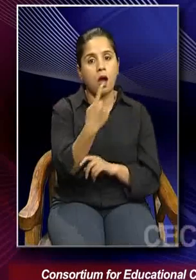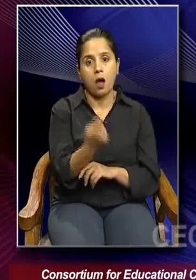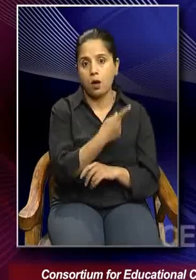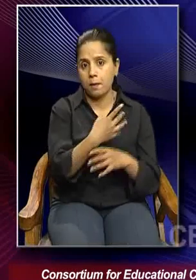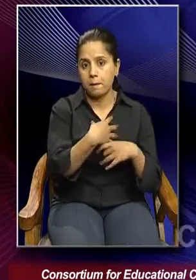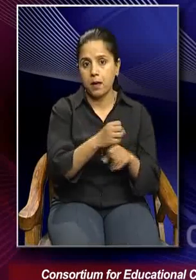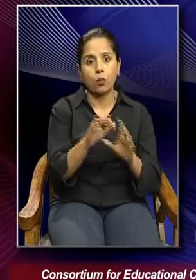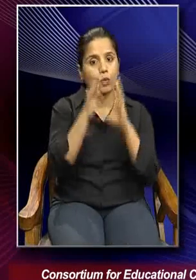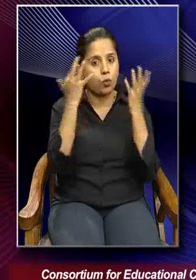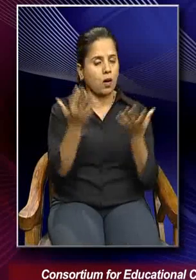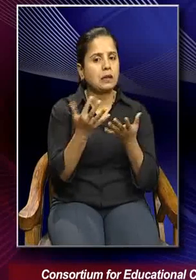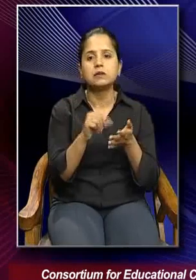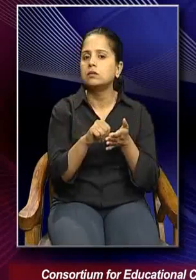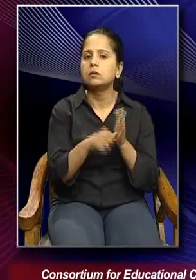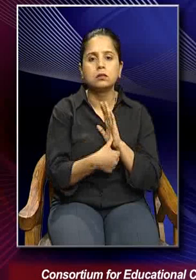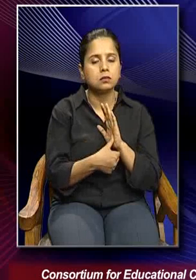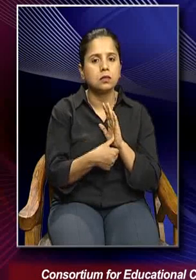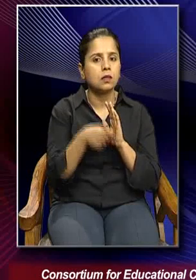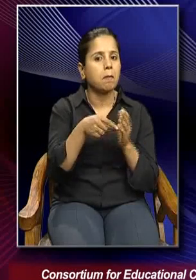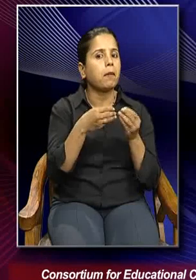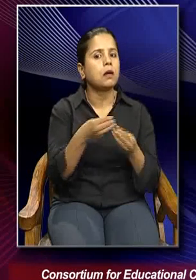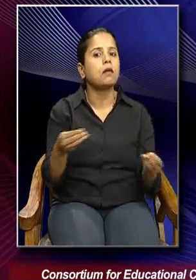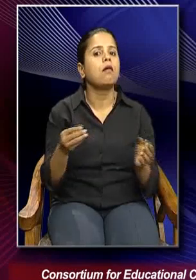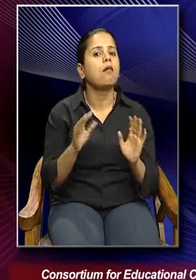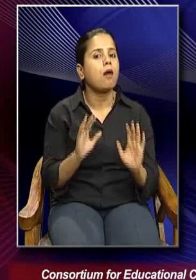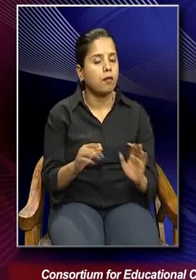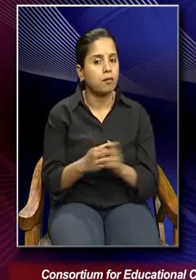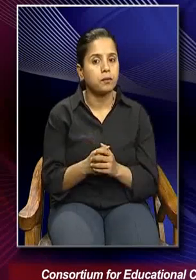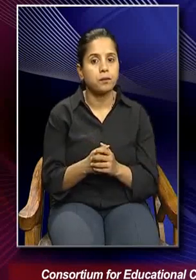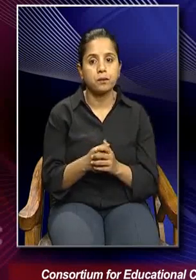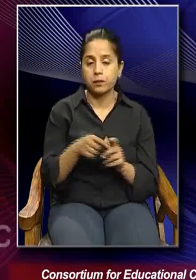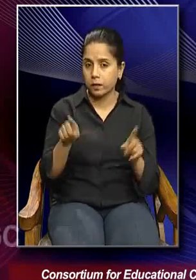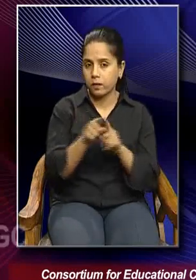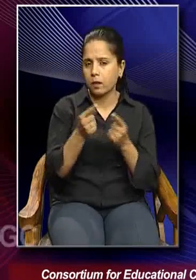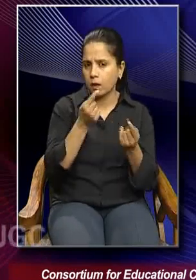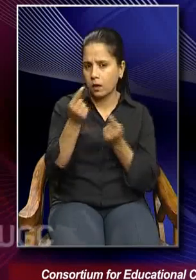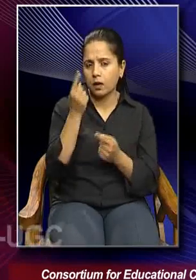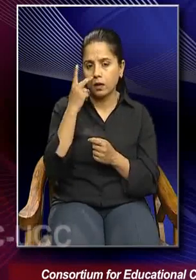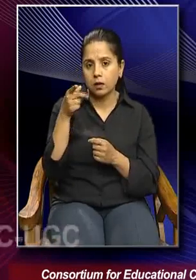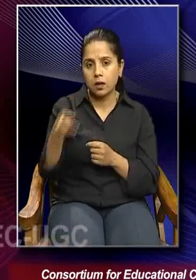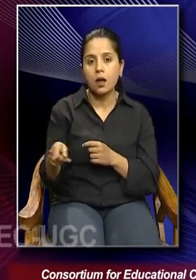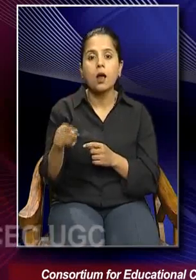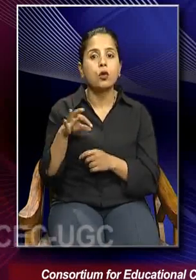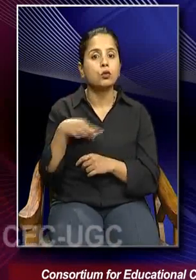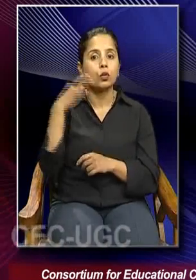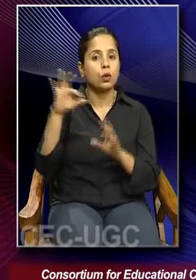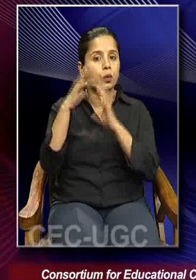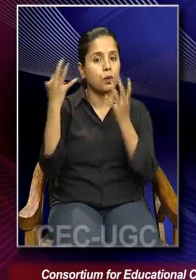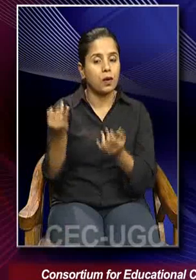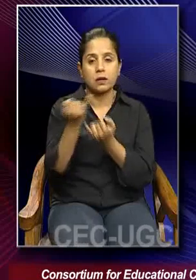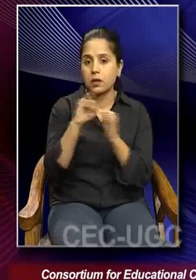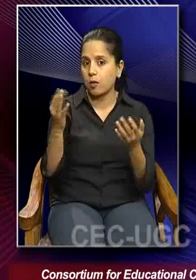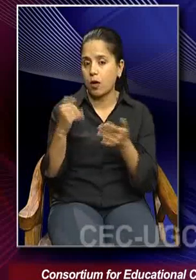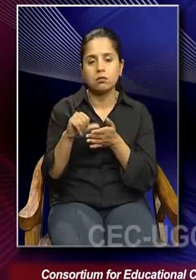create the world since it is material. And in the similar manner, Purush can't create the world